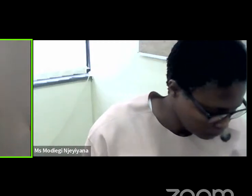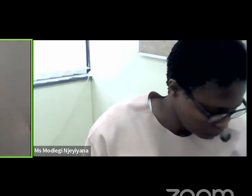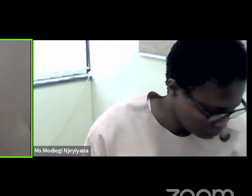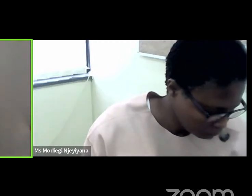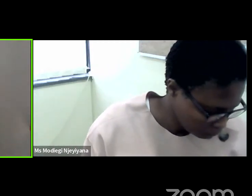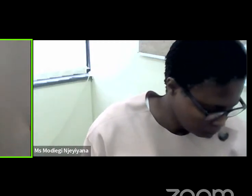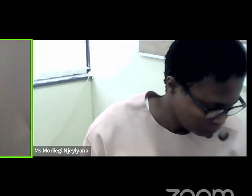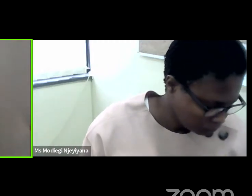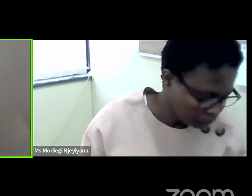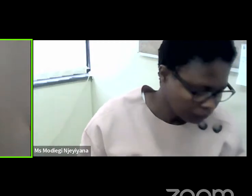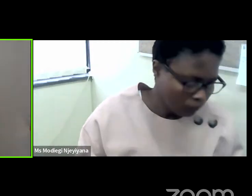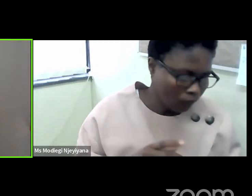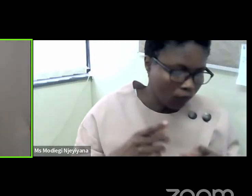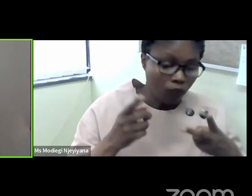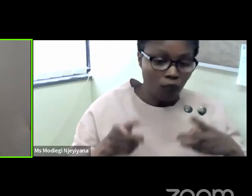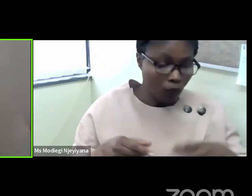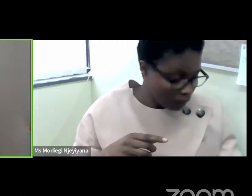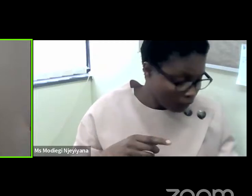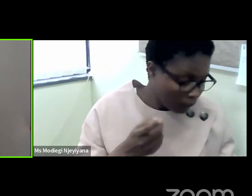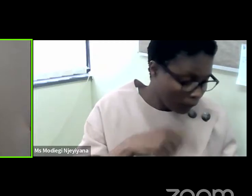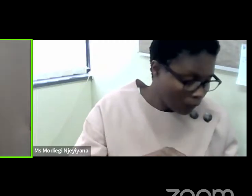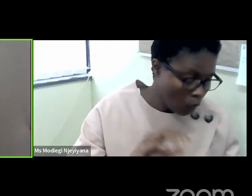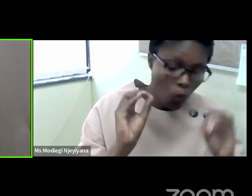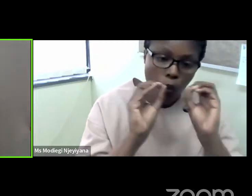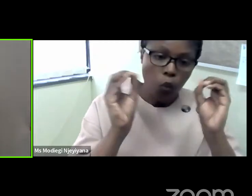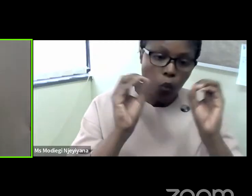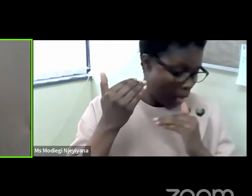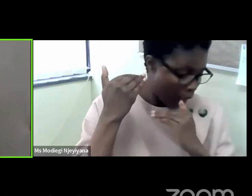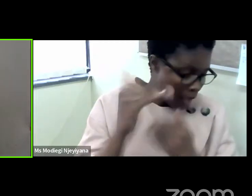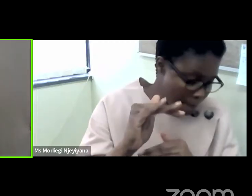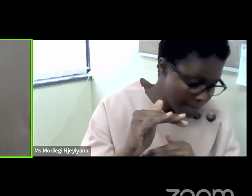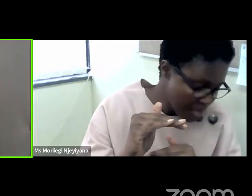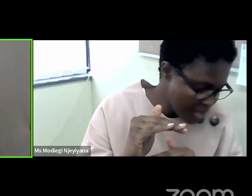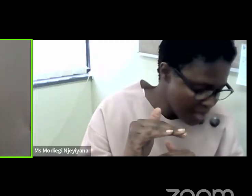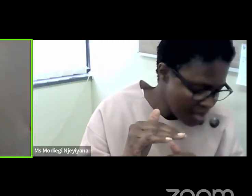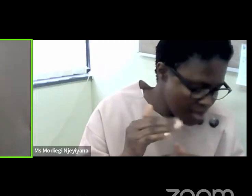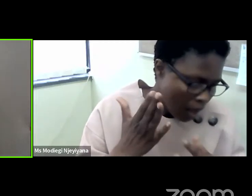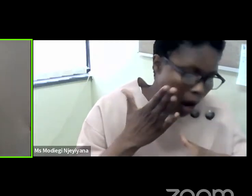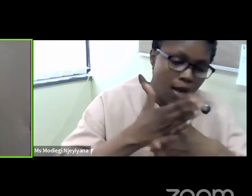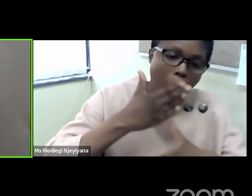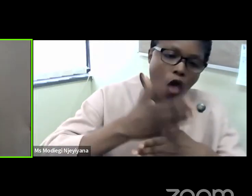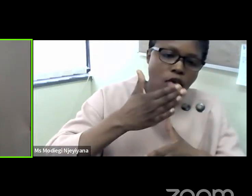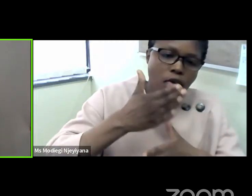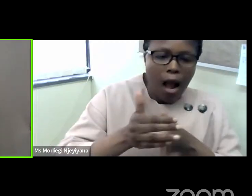have such a big setback in comparison to their peers.